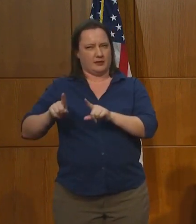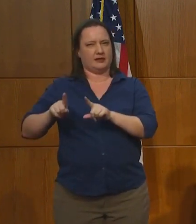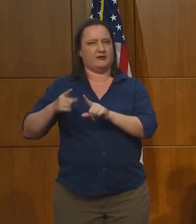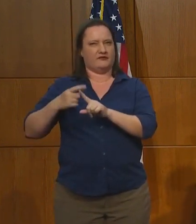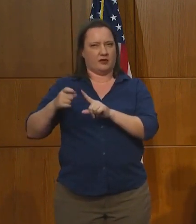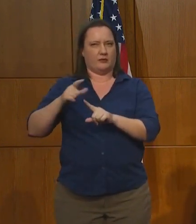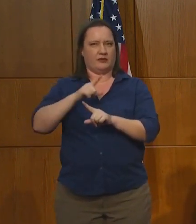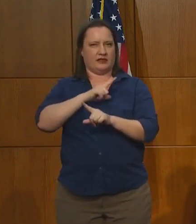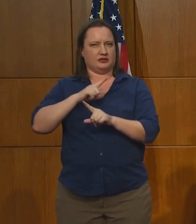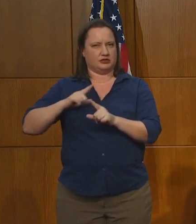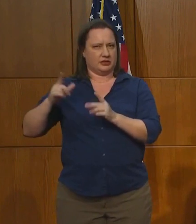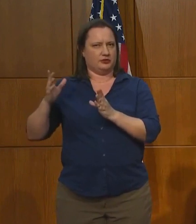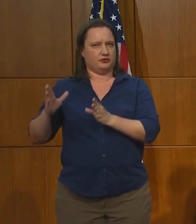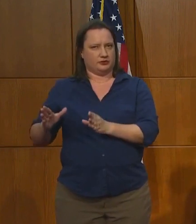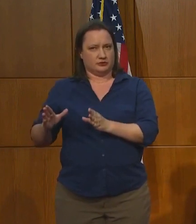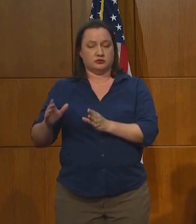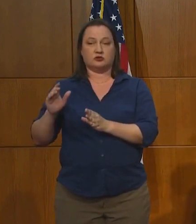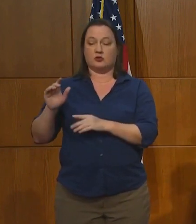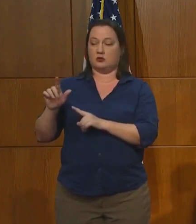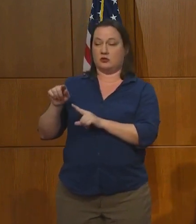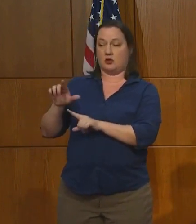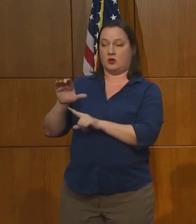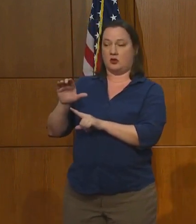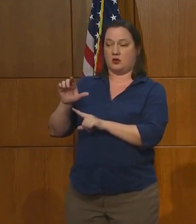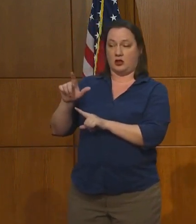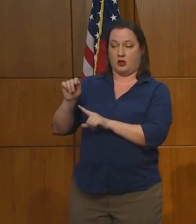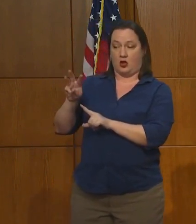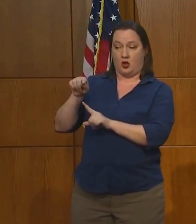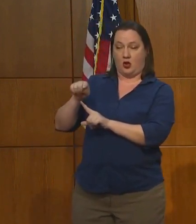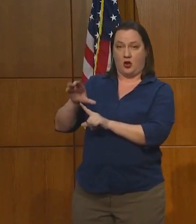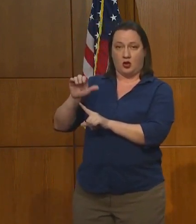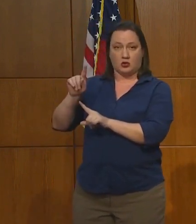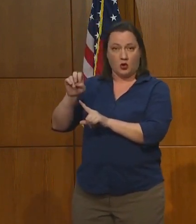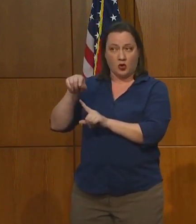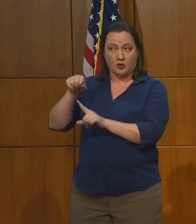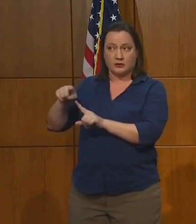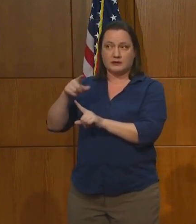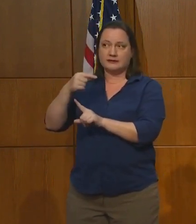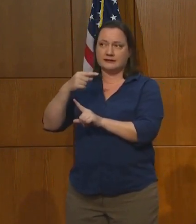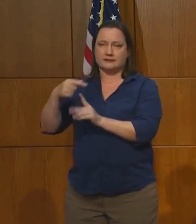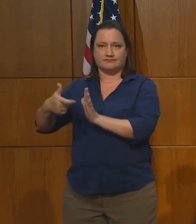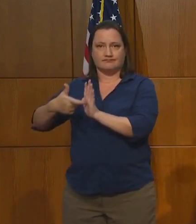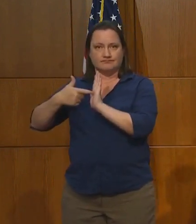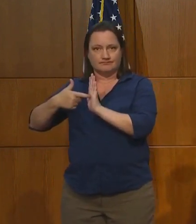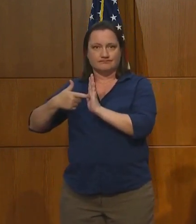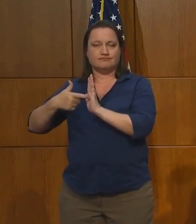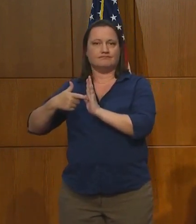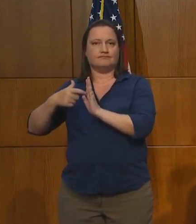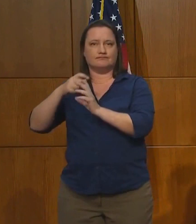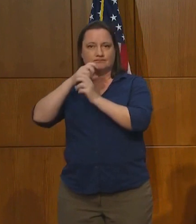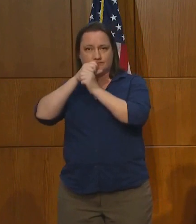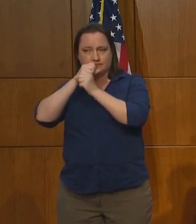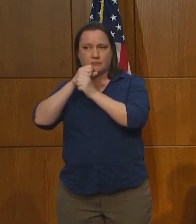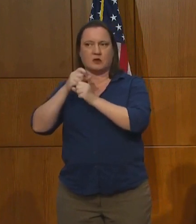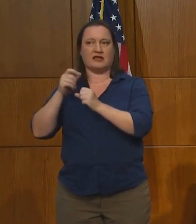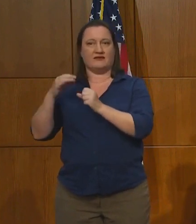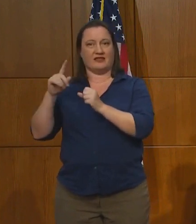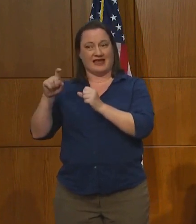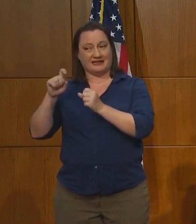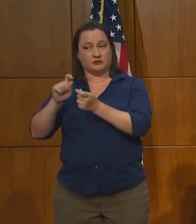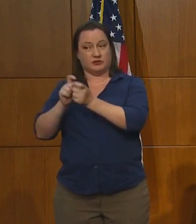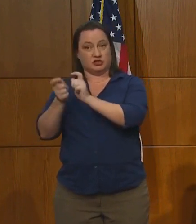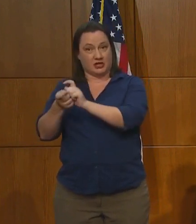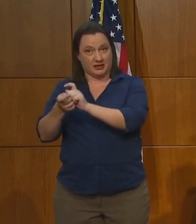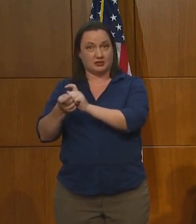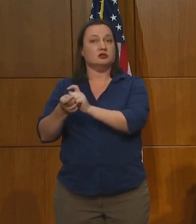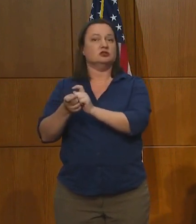that, if we need to change the law, the code, that's something that needs to be discussed, vetted, and approved